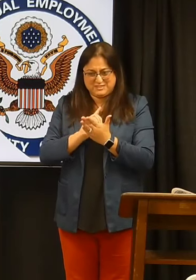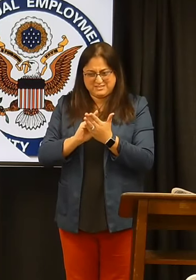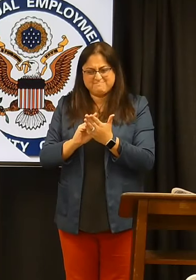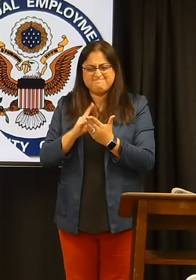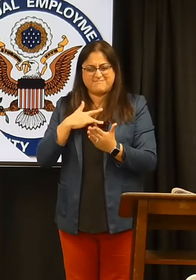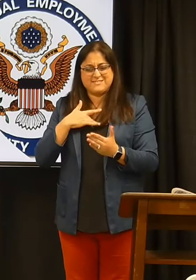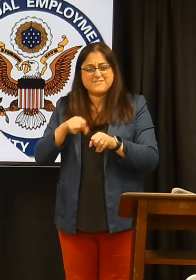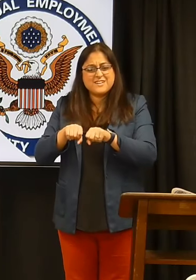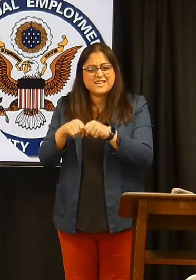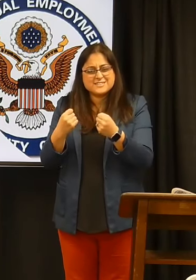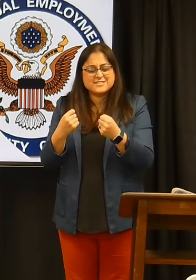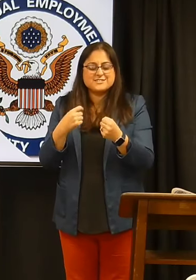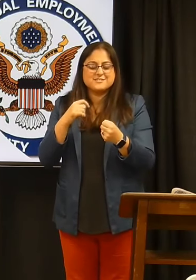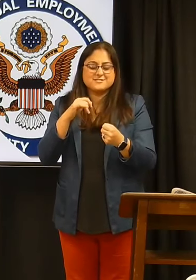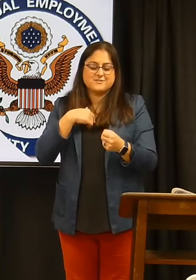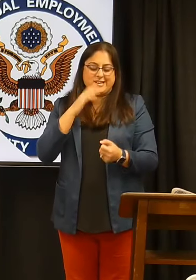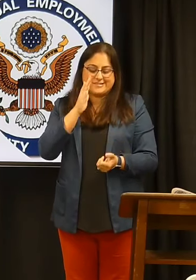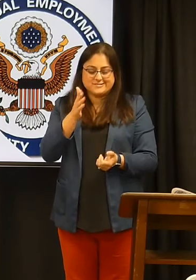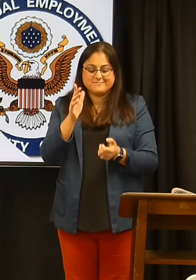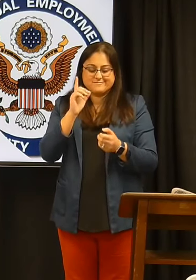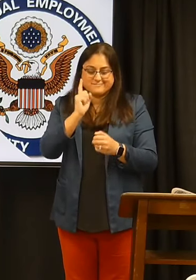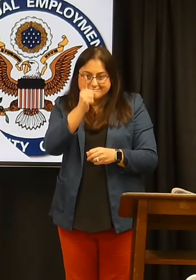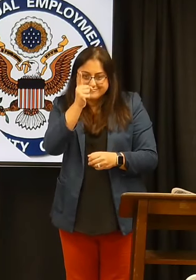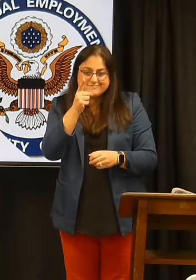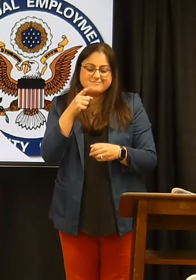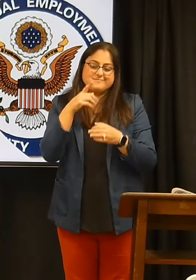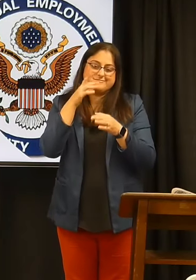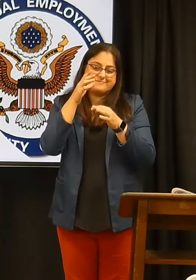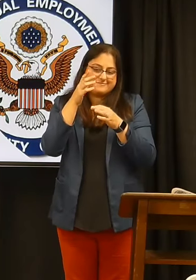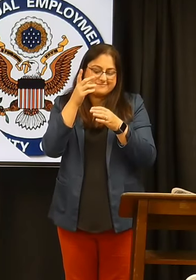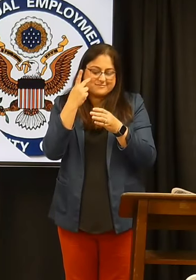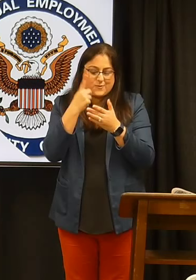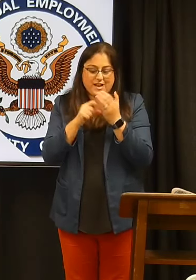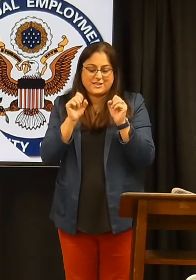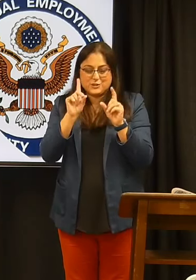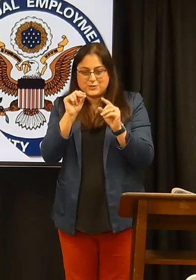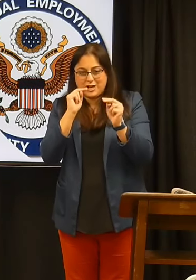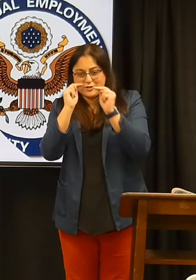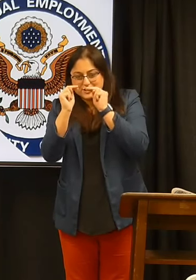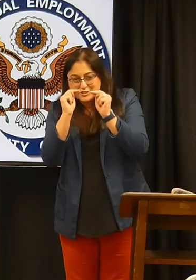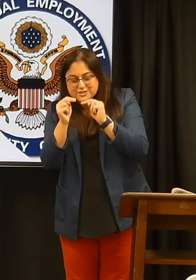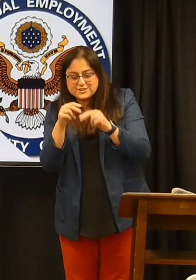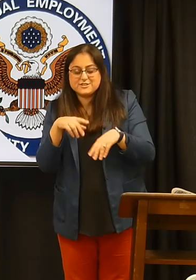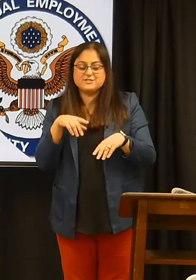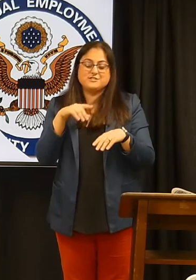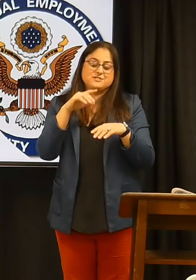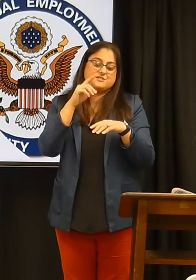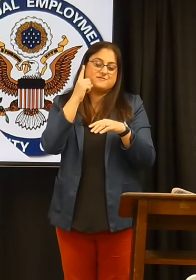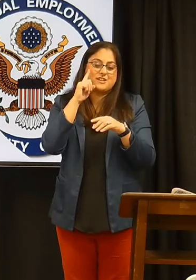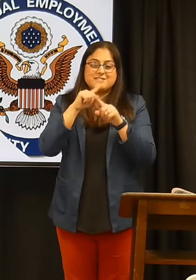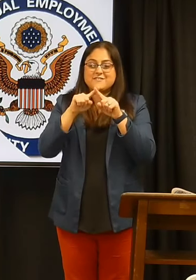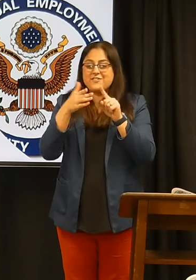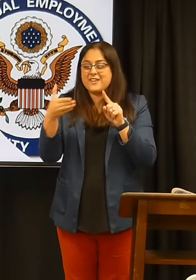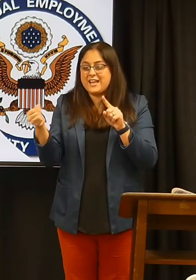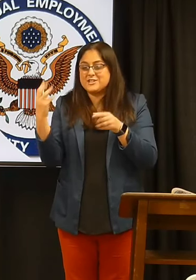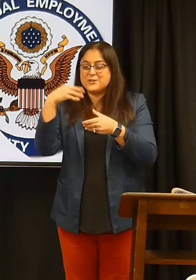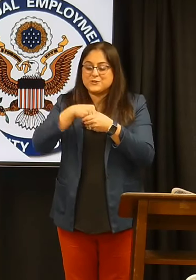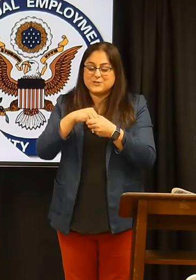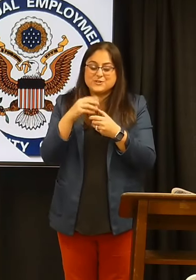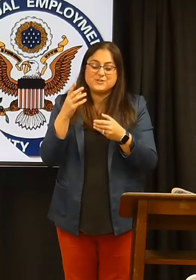and see if there was actually discrimination and see if there was actually a violation. And we'll see what we can do to sort of negotiate for